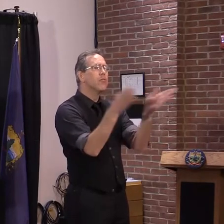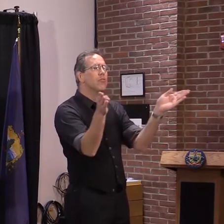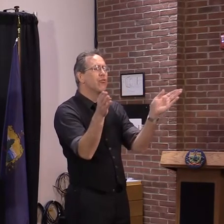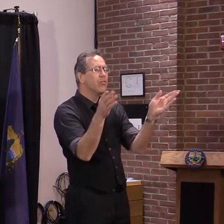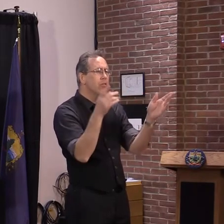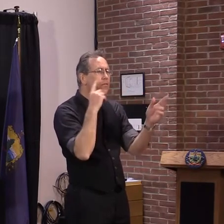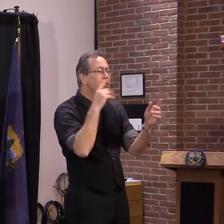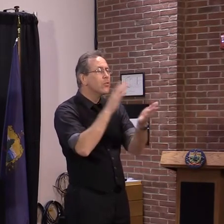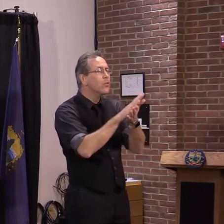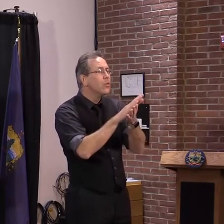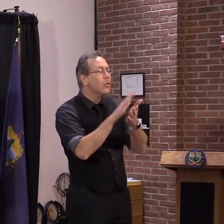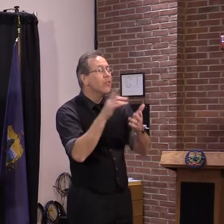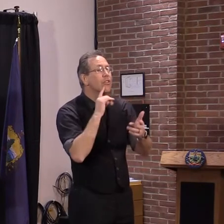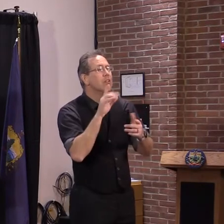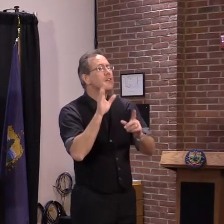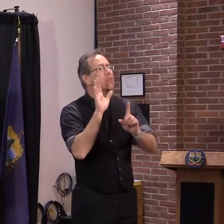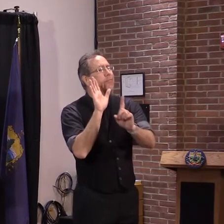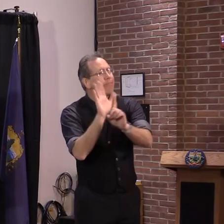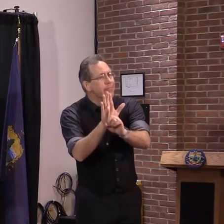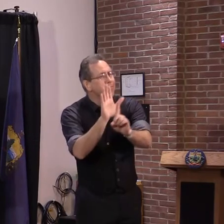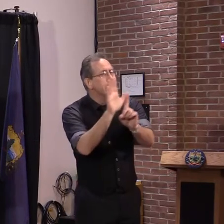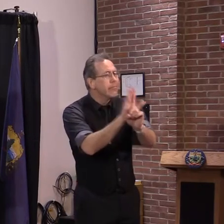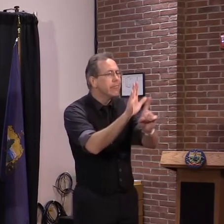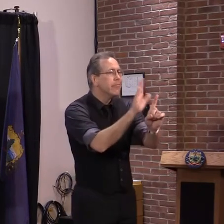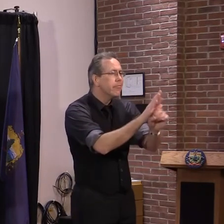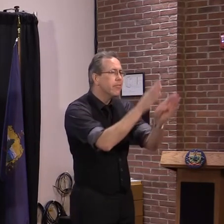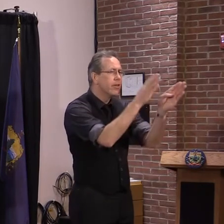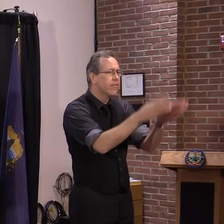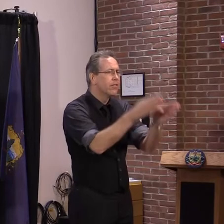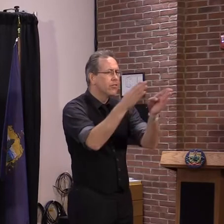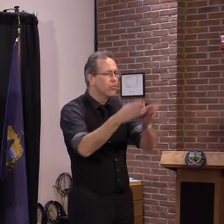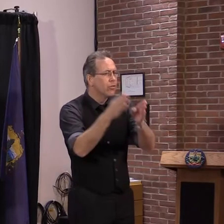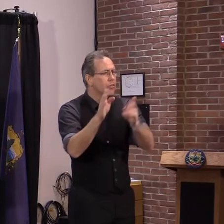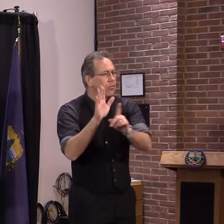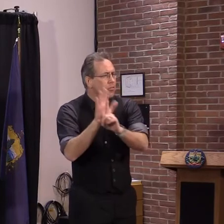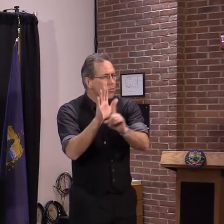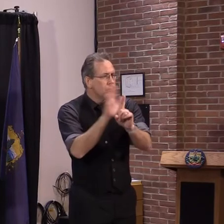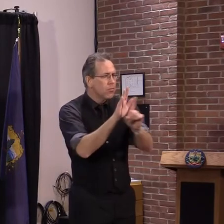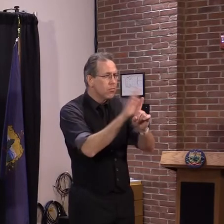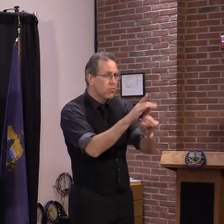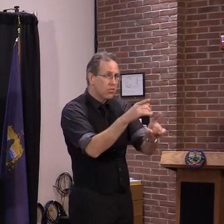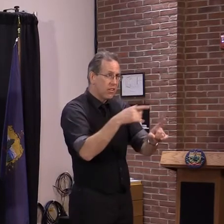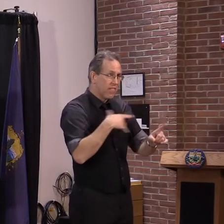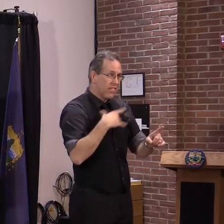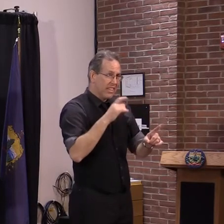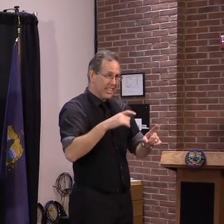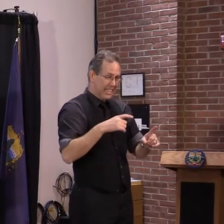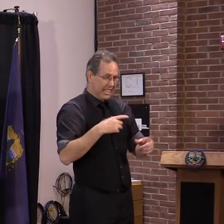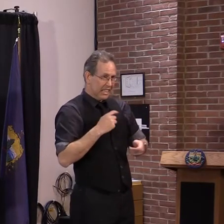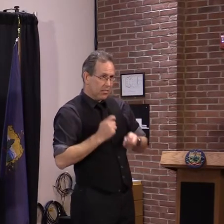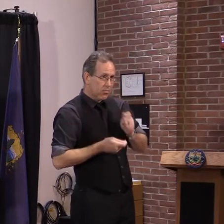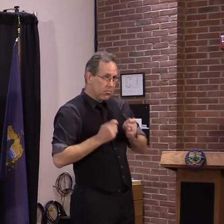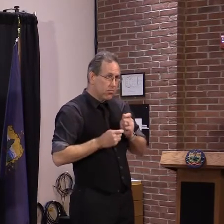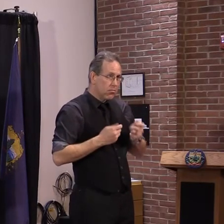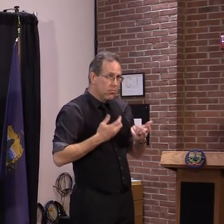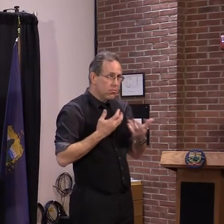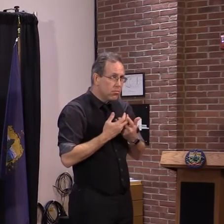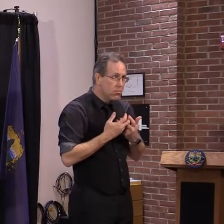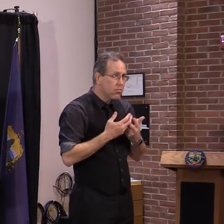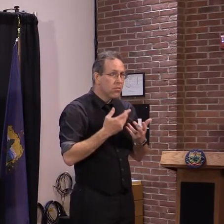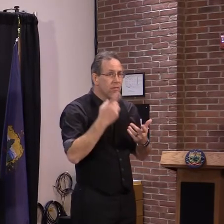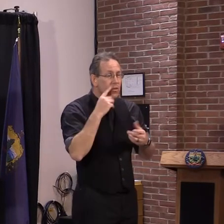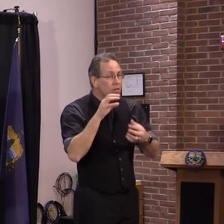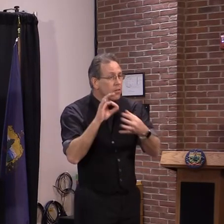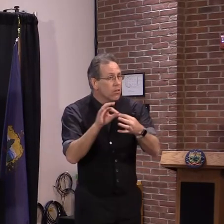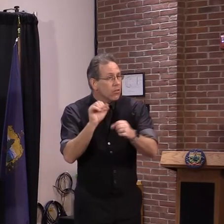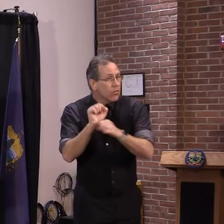that sort of individual assessment. So if there are individuals that need specific accommodations, whether it be in school or in other employment settings, they should be working with their